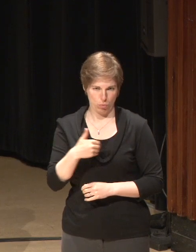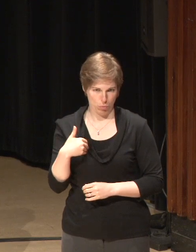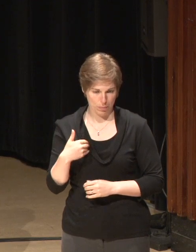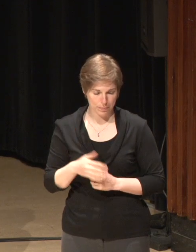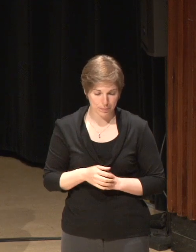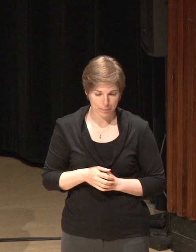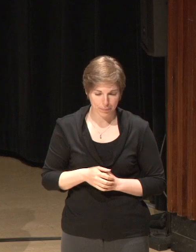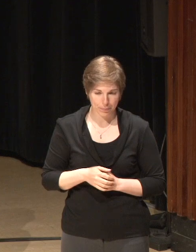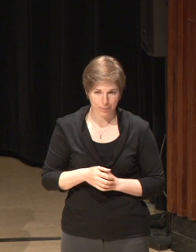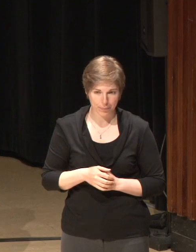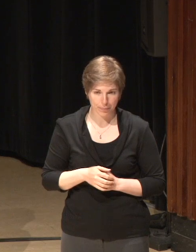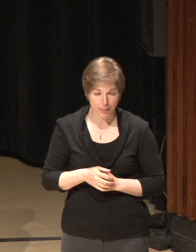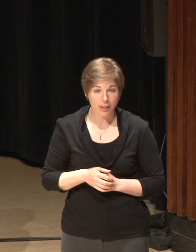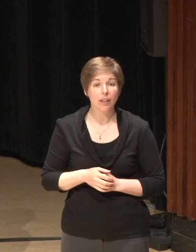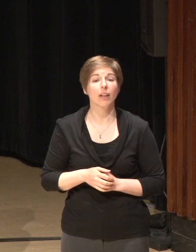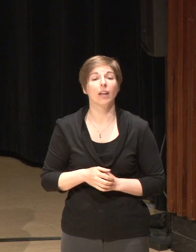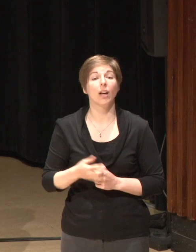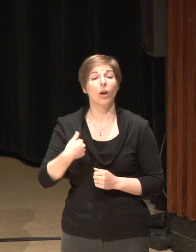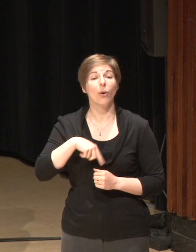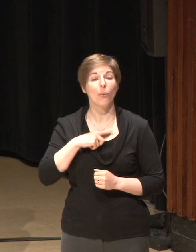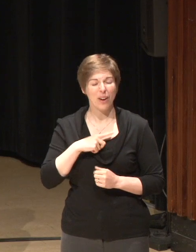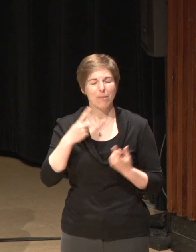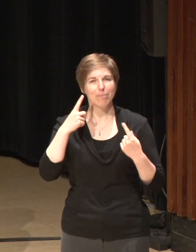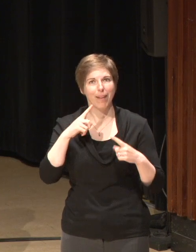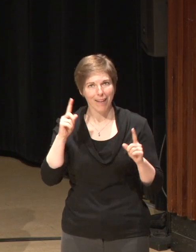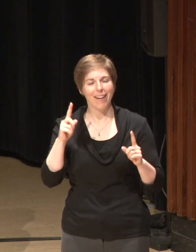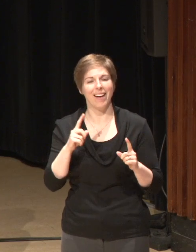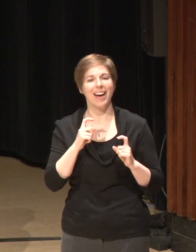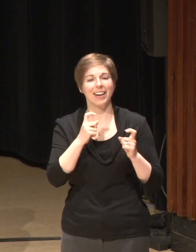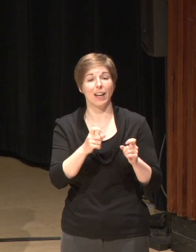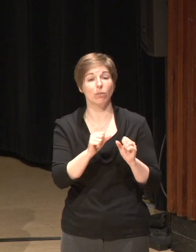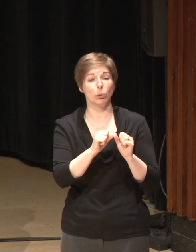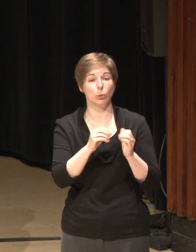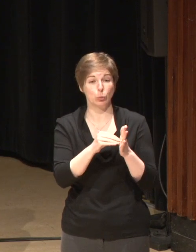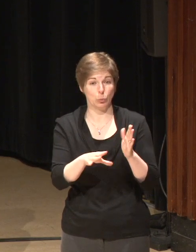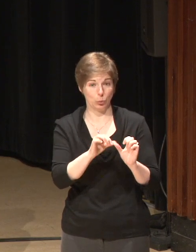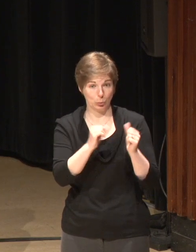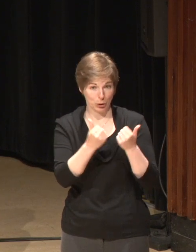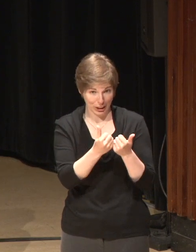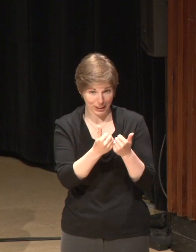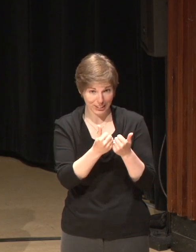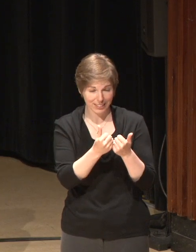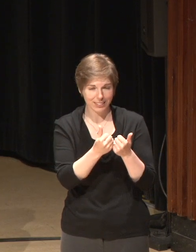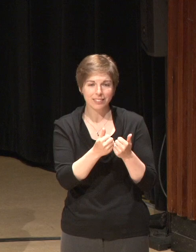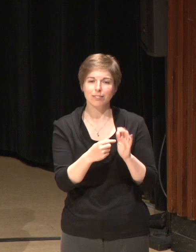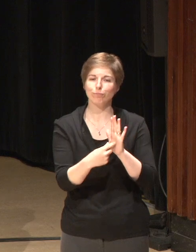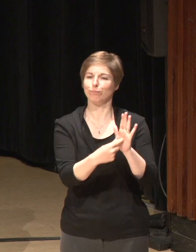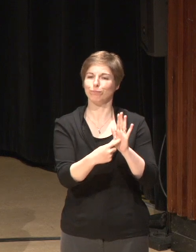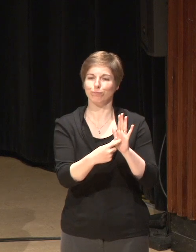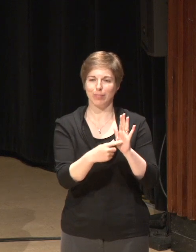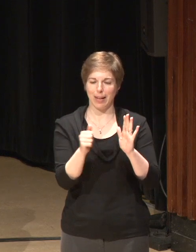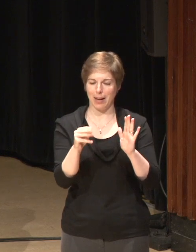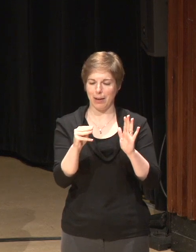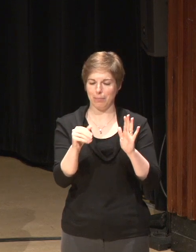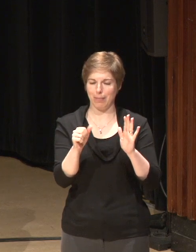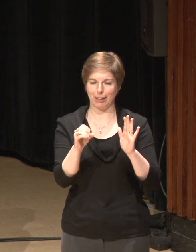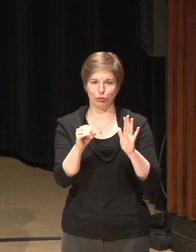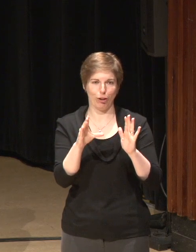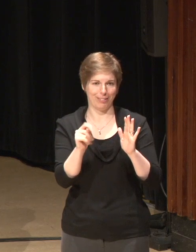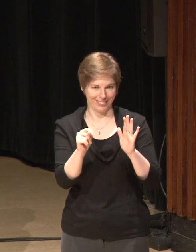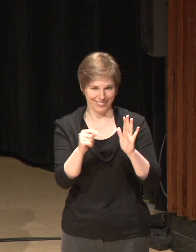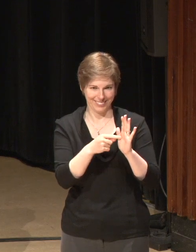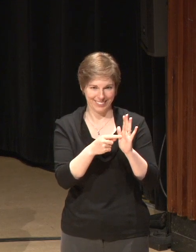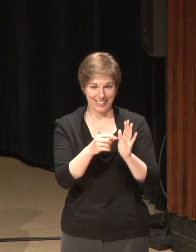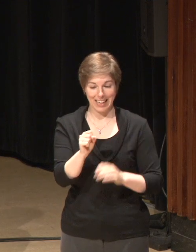Student Association a mascot ambassador with Spike the Shark. He could be seen dancing alongside Katy Perry at this year's Super